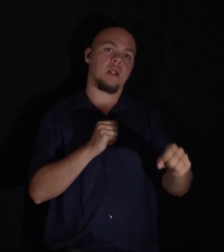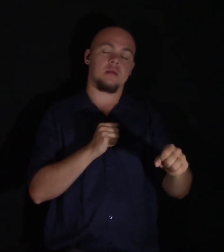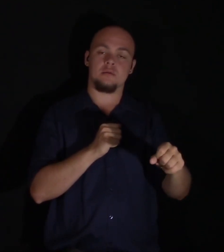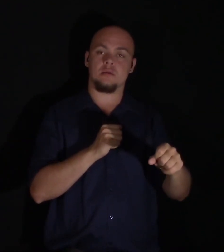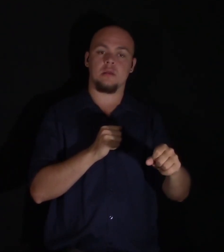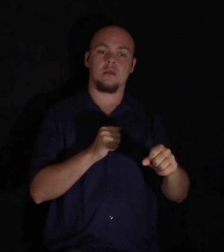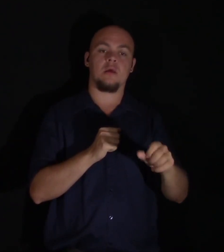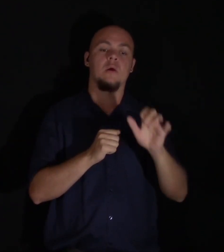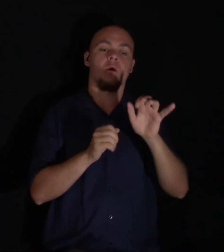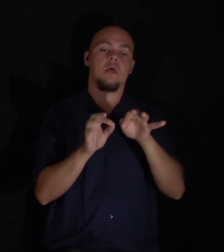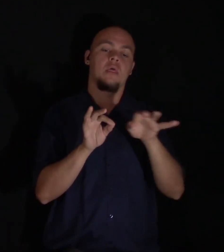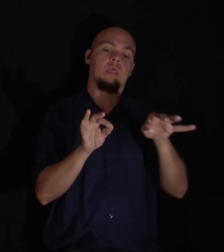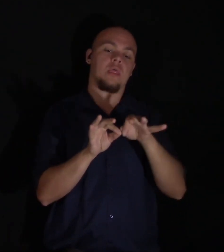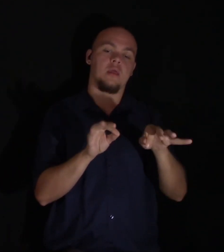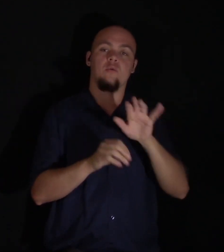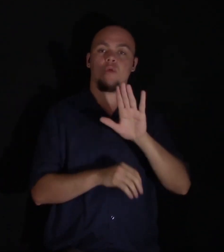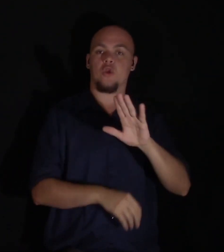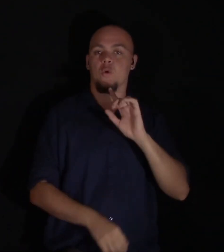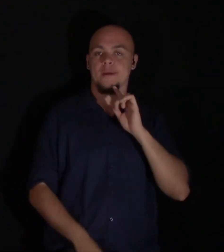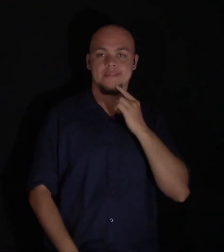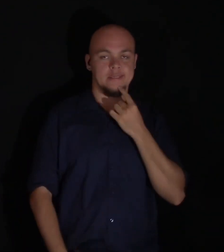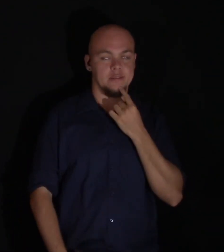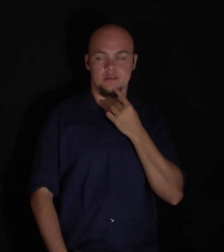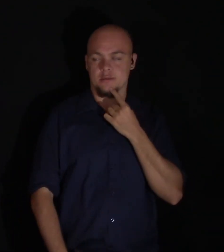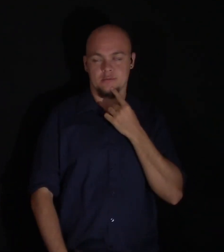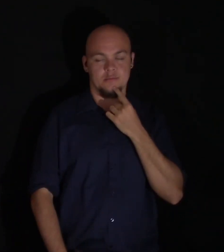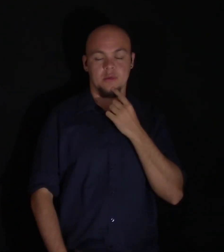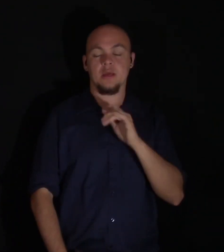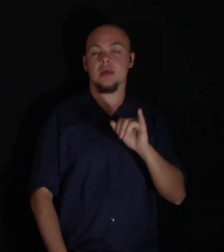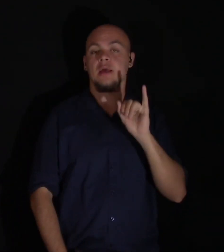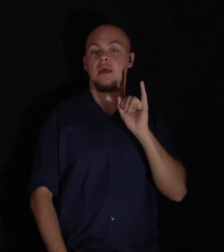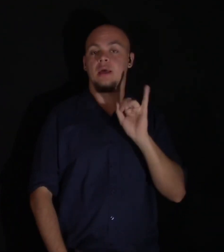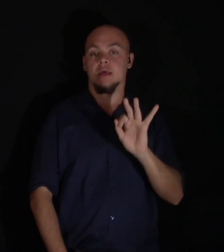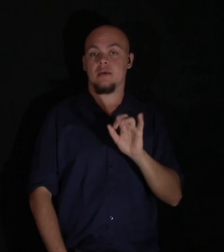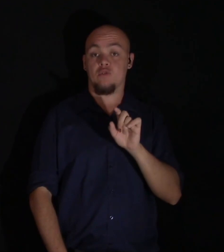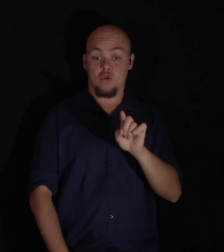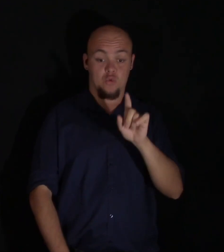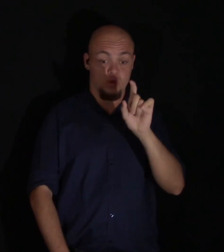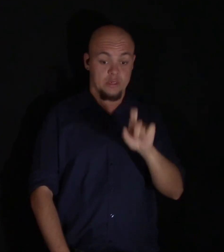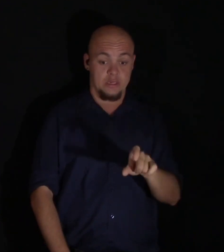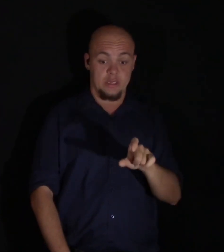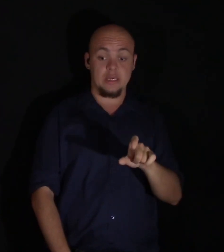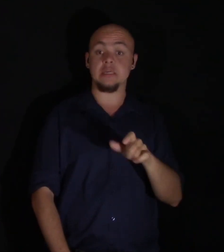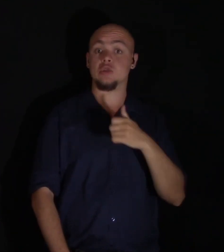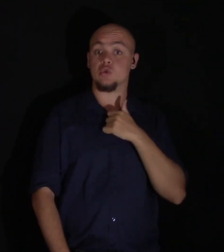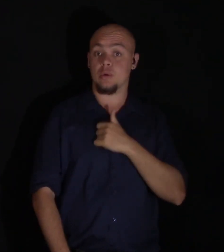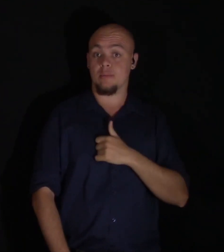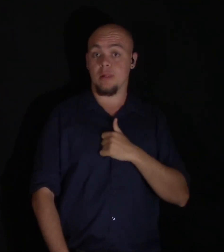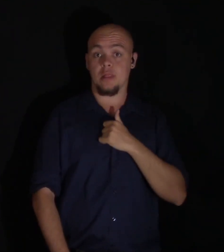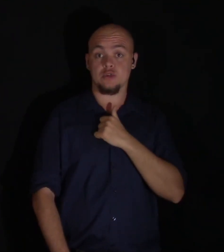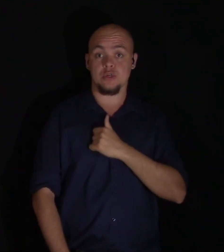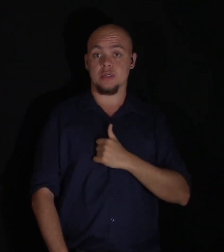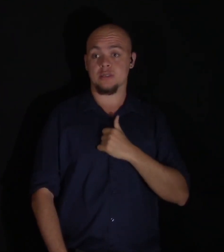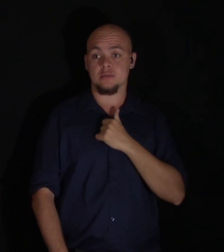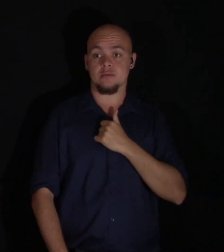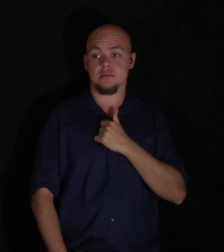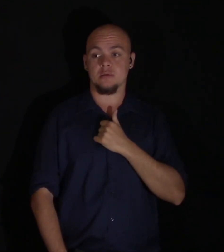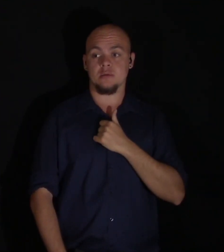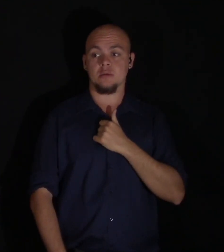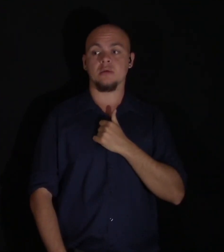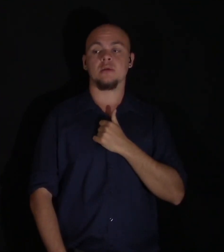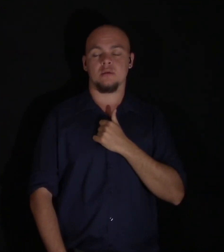overload the circuits with your intensity. If you're the one who needs to apologize, drop